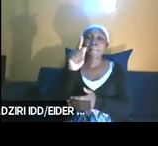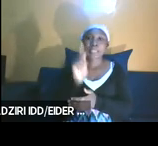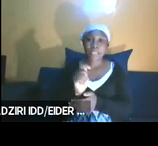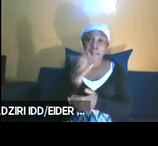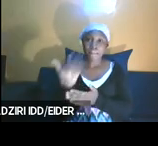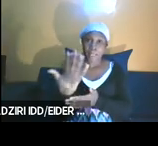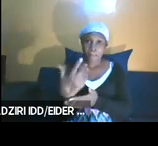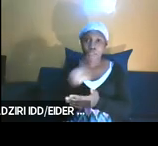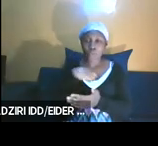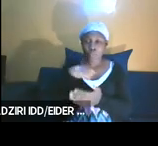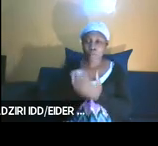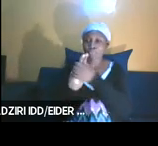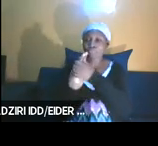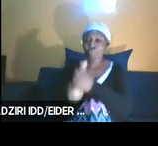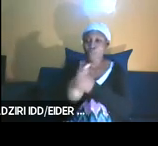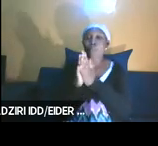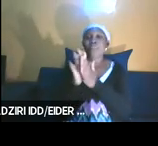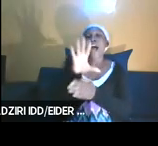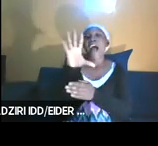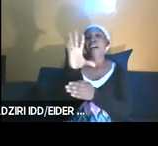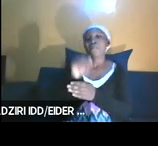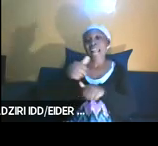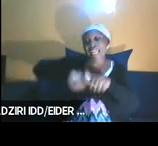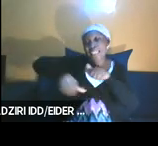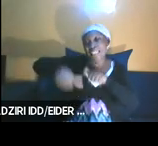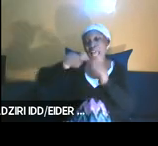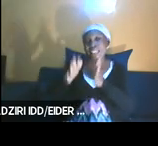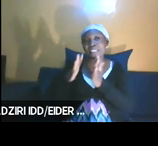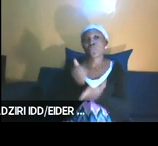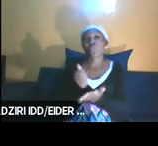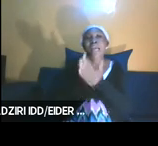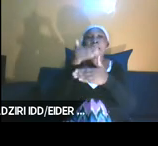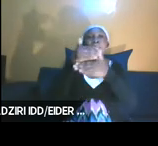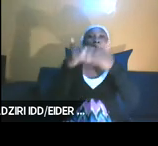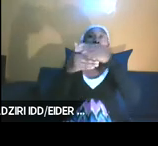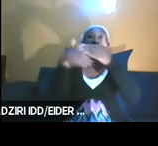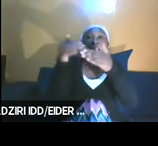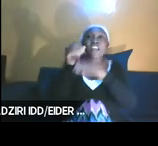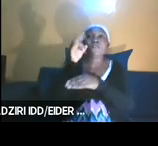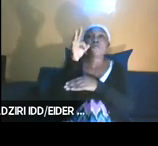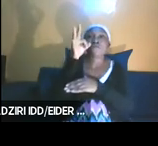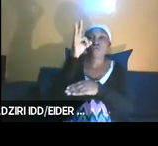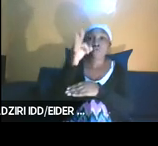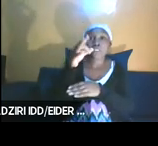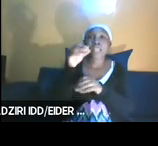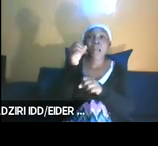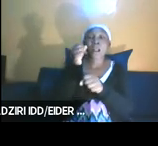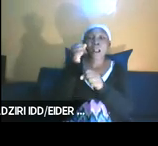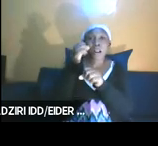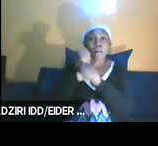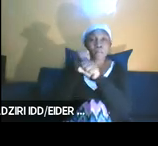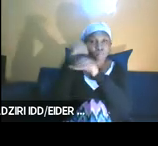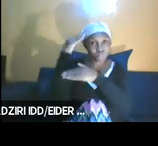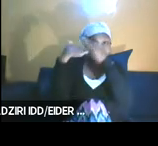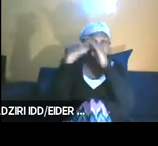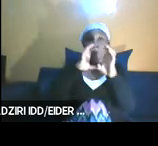among African scientists and helping to build the future of scholarly communication. So you're welcome to submit your work for free